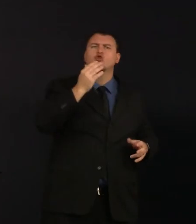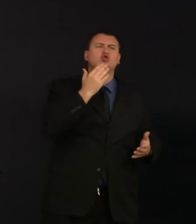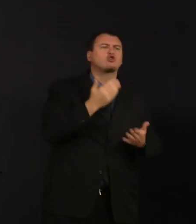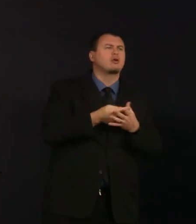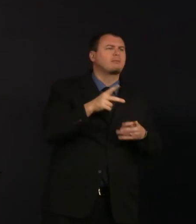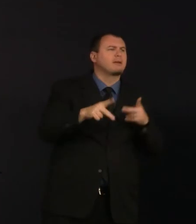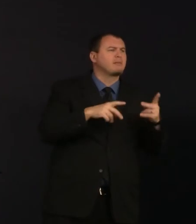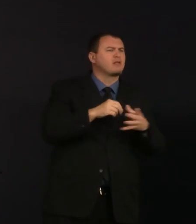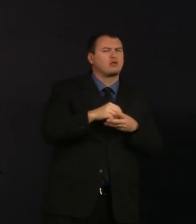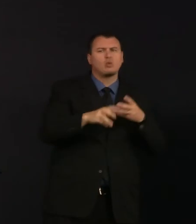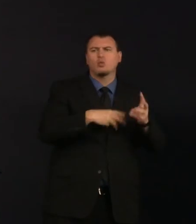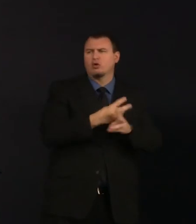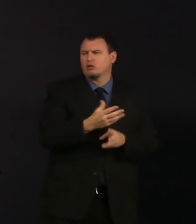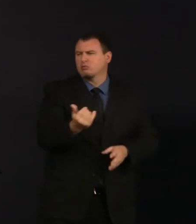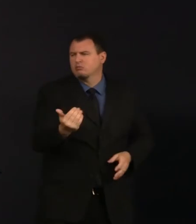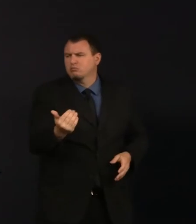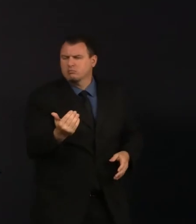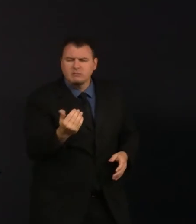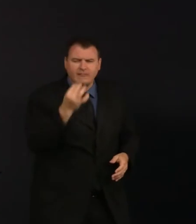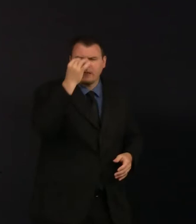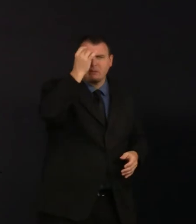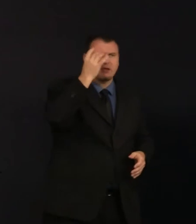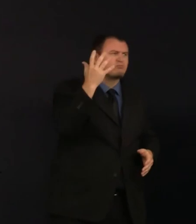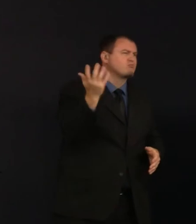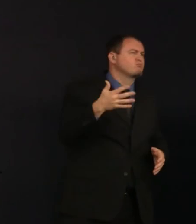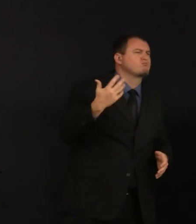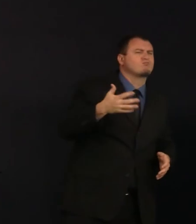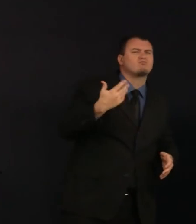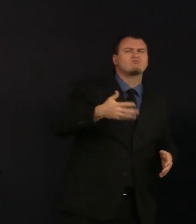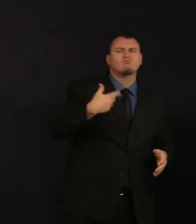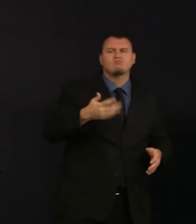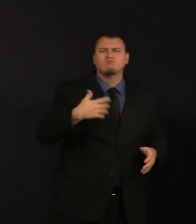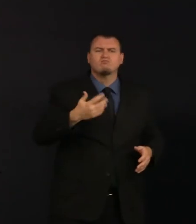So think about a good person in the world.